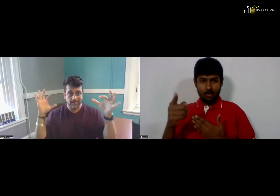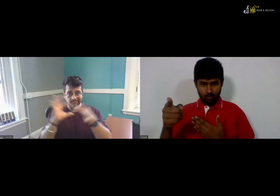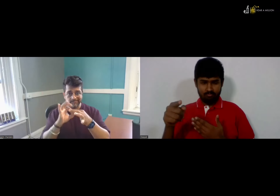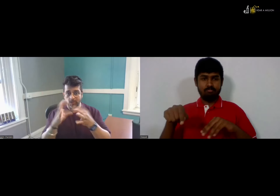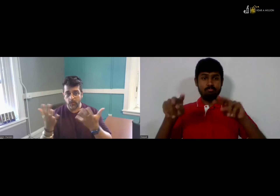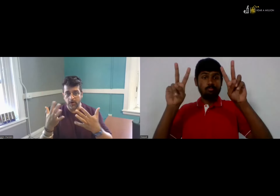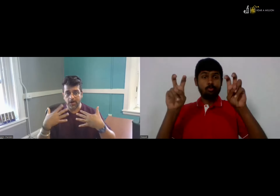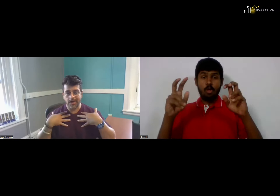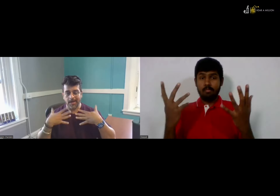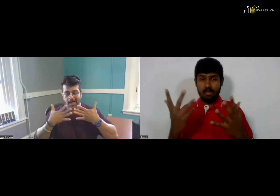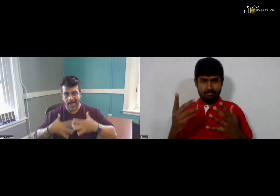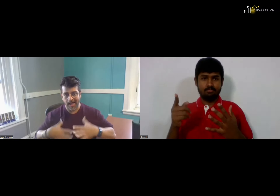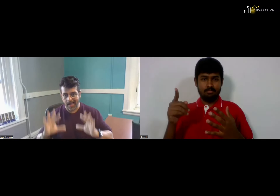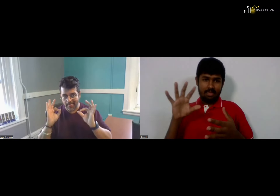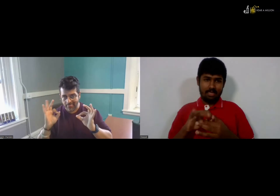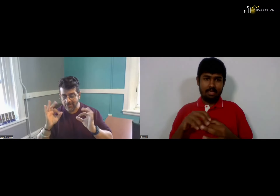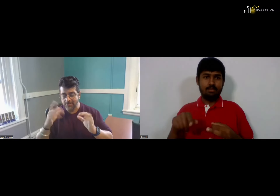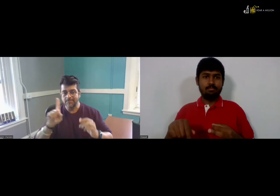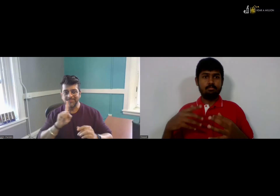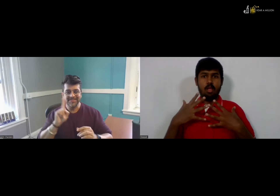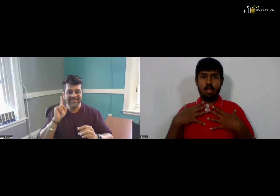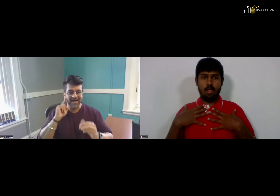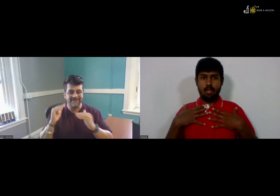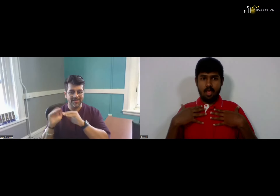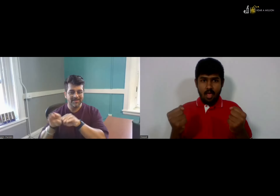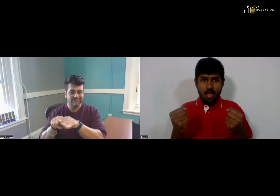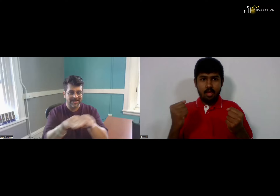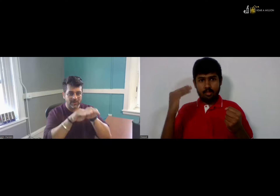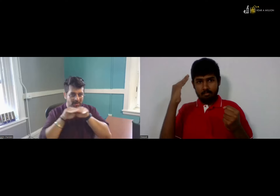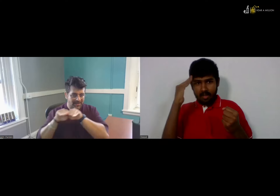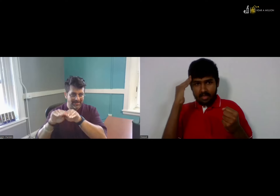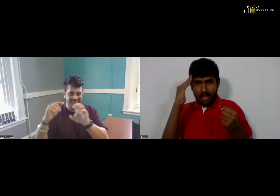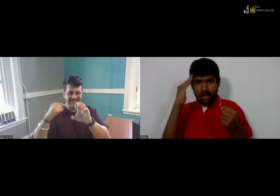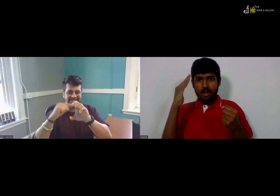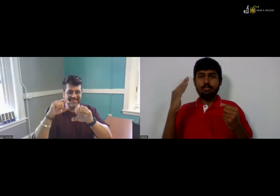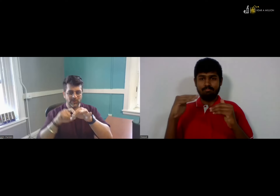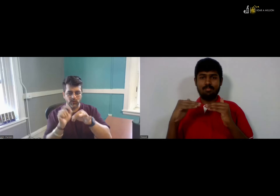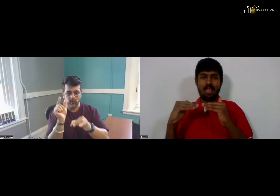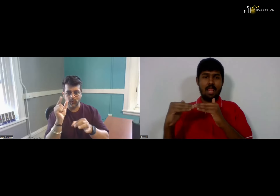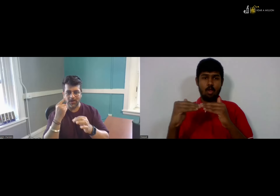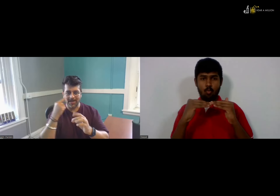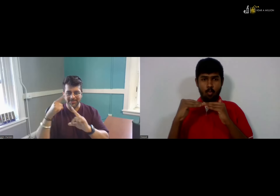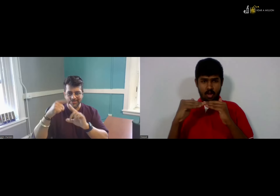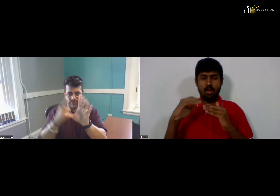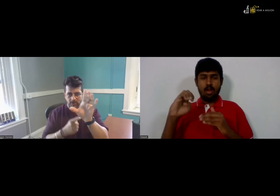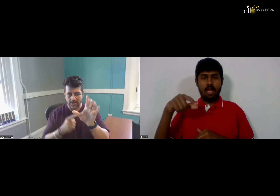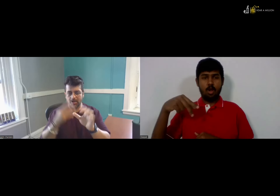today today's topic is deaf health equity.